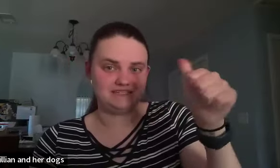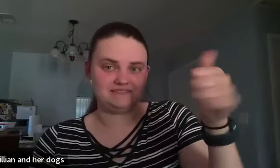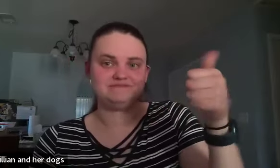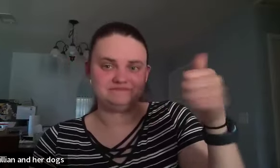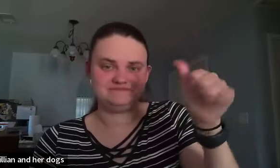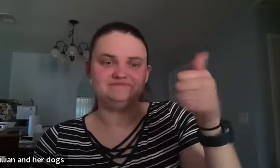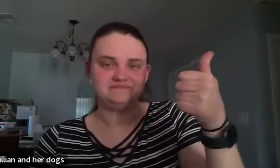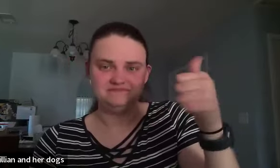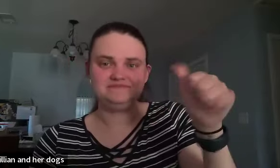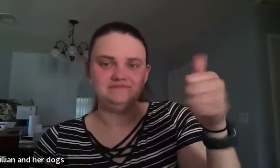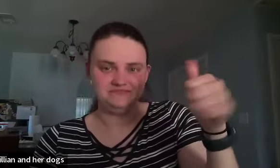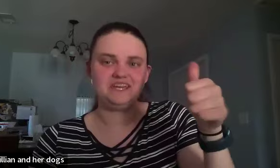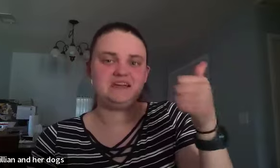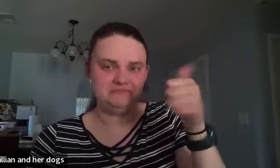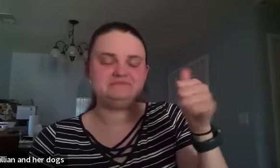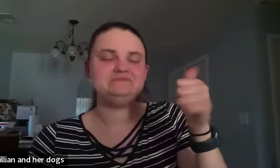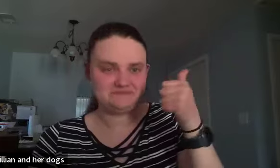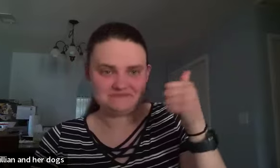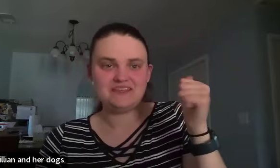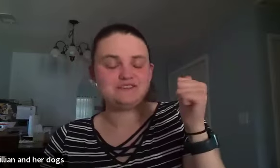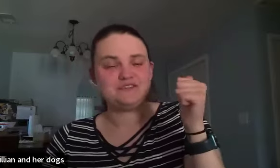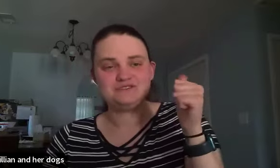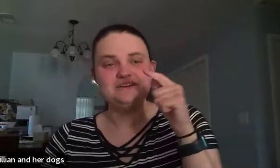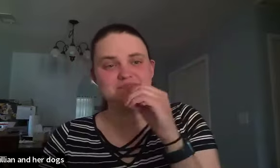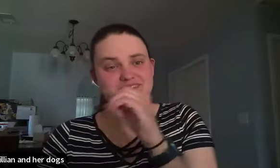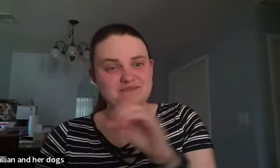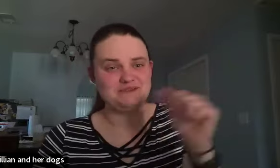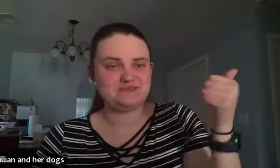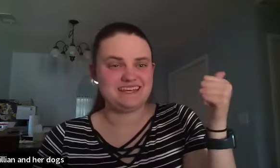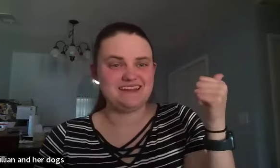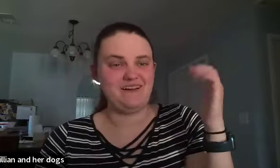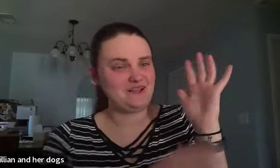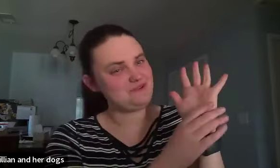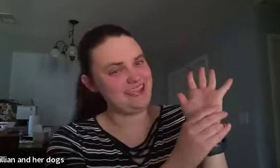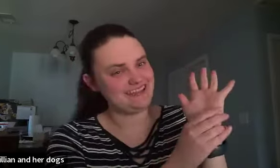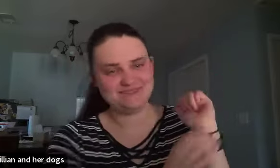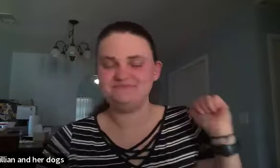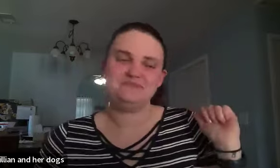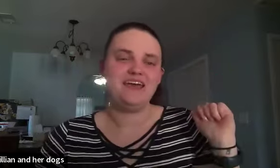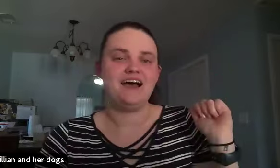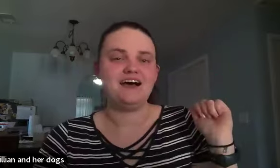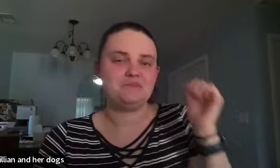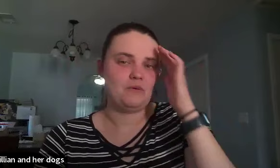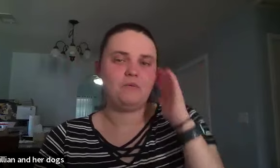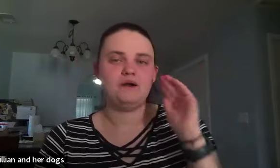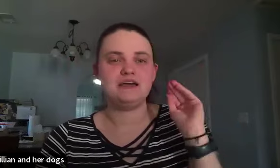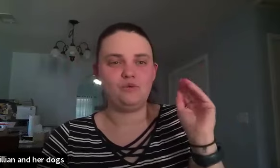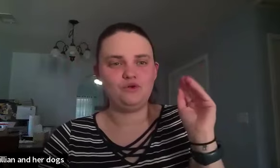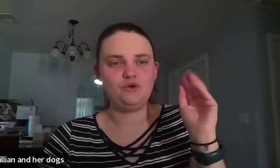it. Okay. So those are our numbers 0 through 10 all in one hand. What's helpful